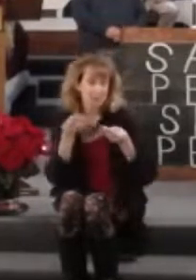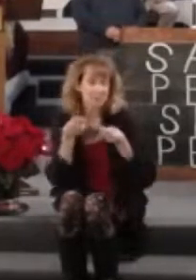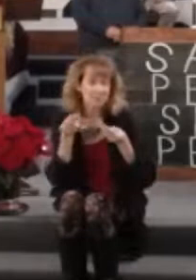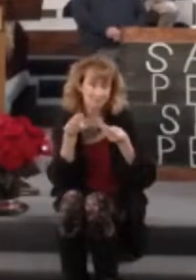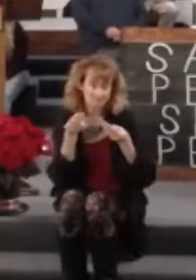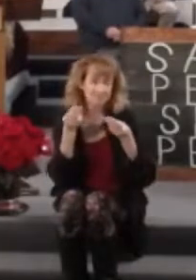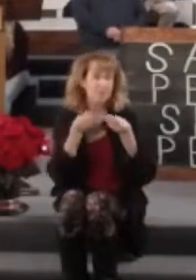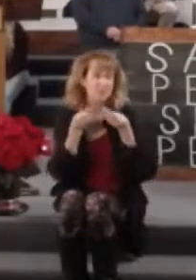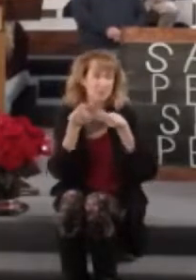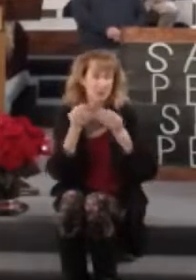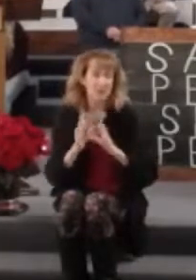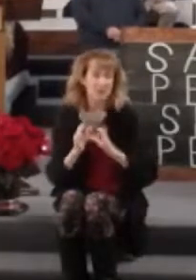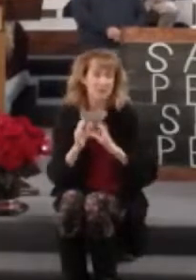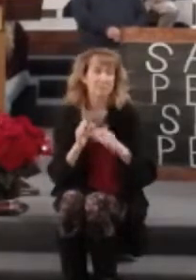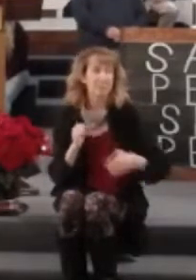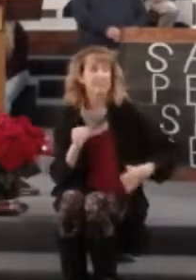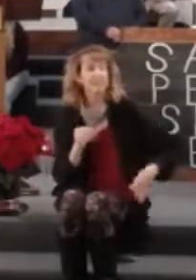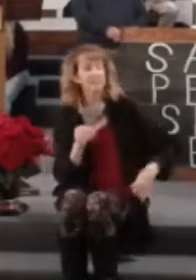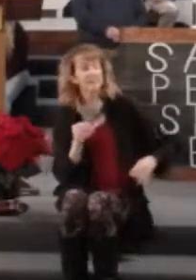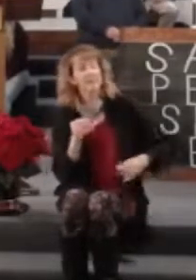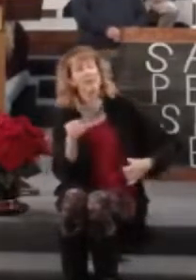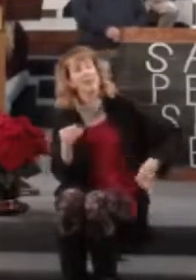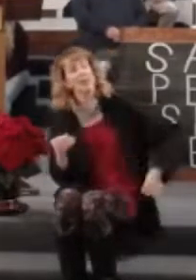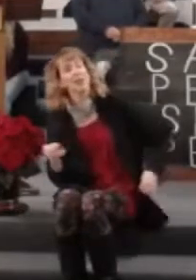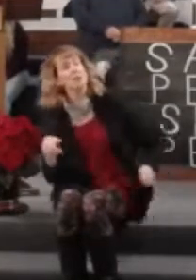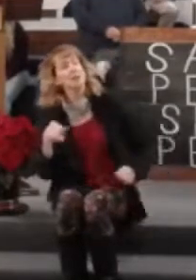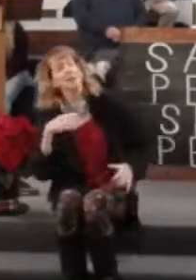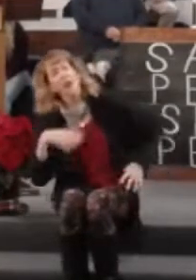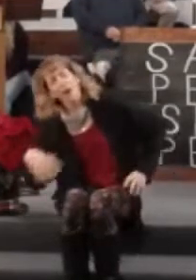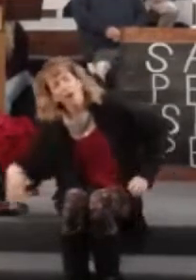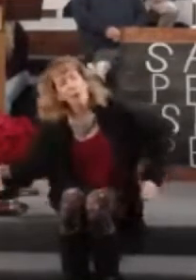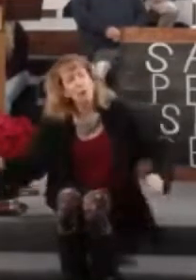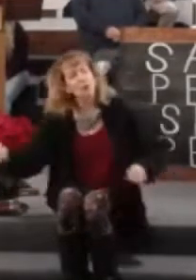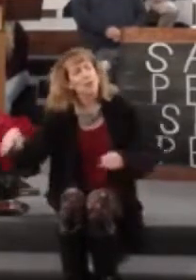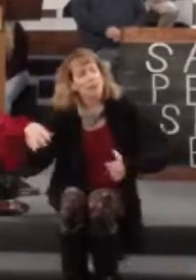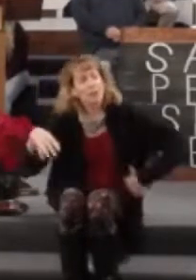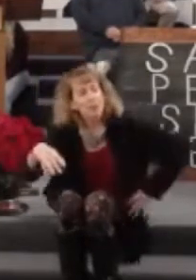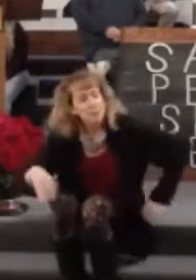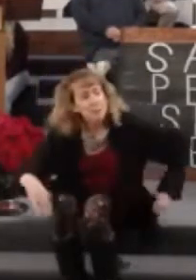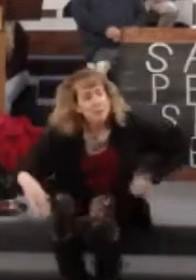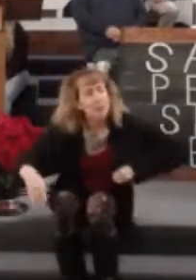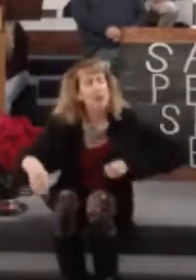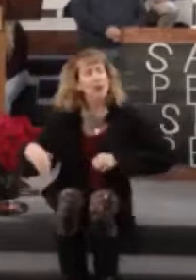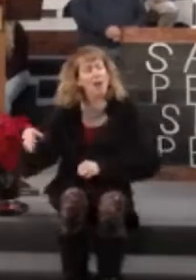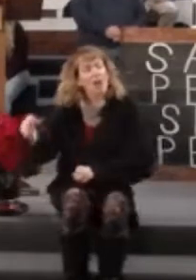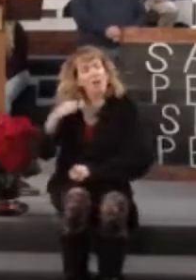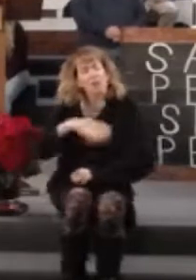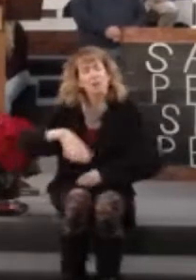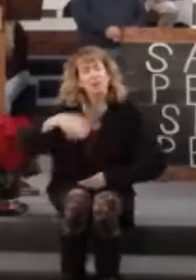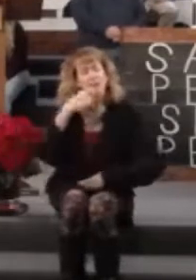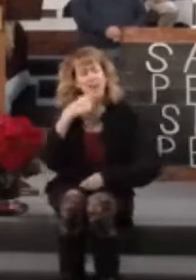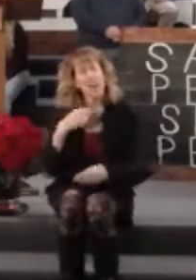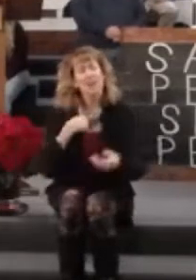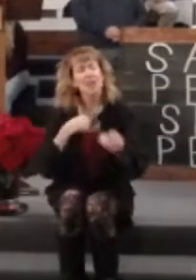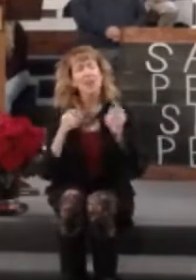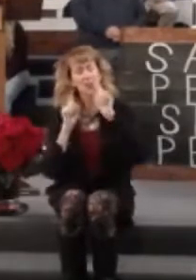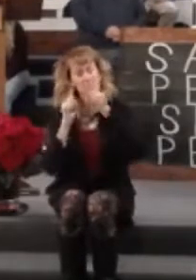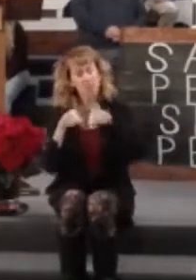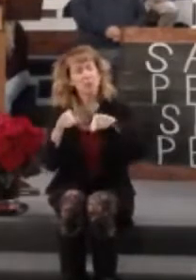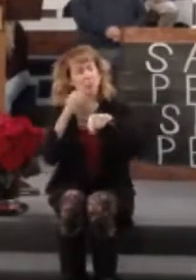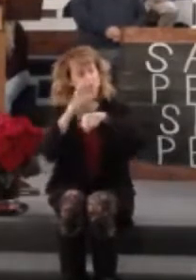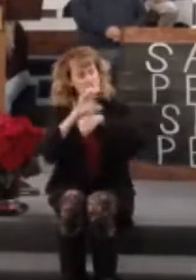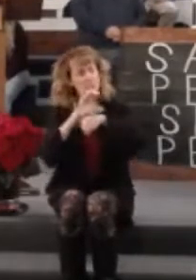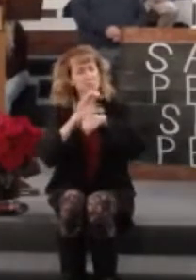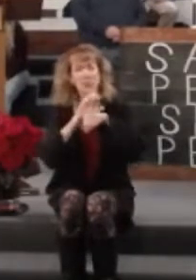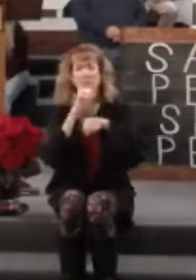Our ministry here takes mobile clinics all over the country of Thailand. Church planners call me up and say, I'm trying to start a new church where there's never been one, would you